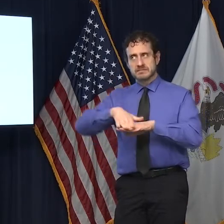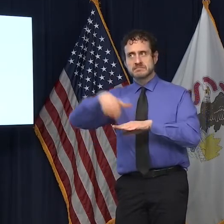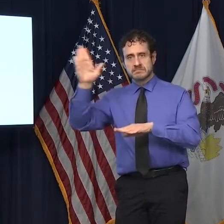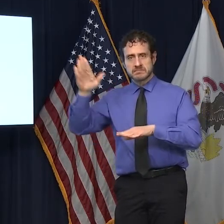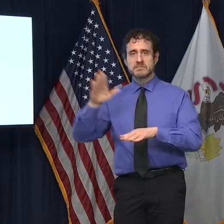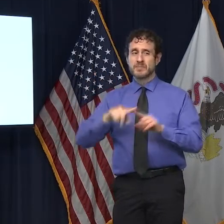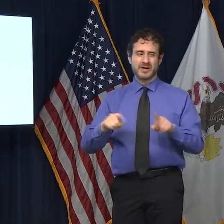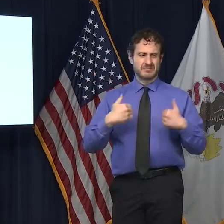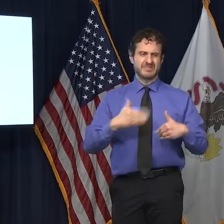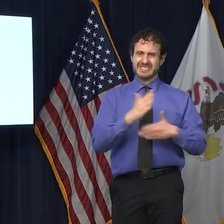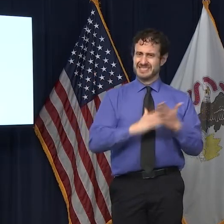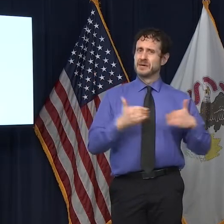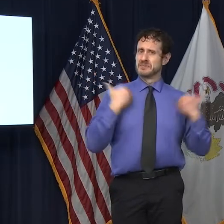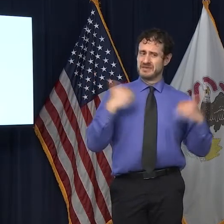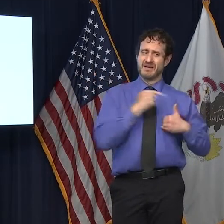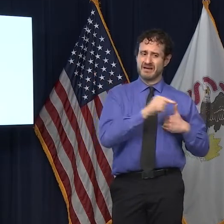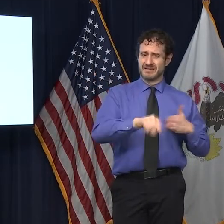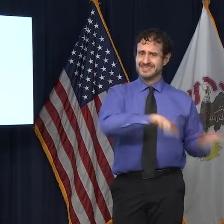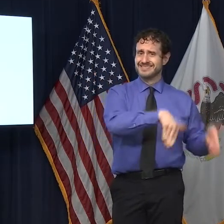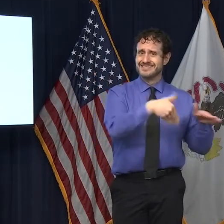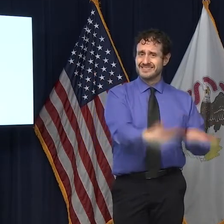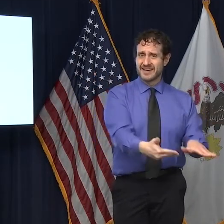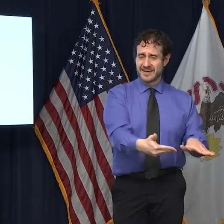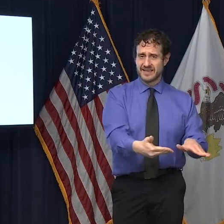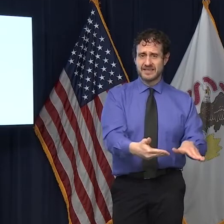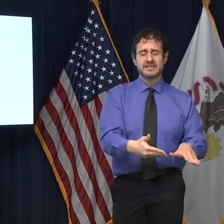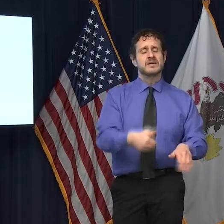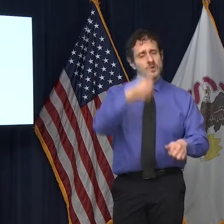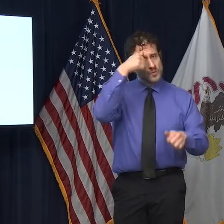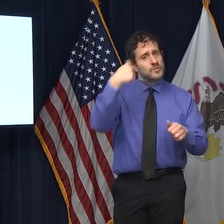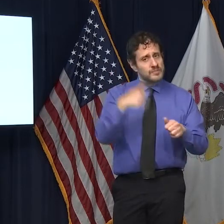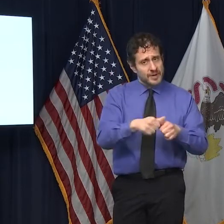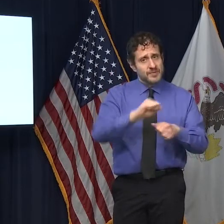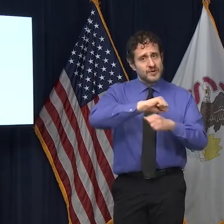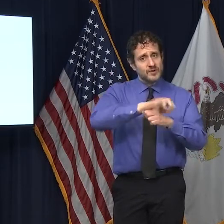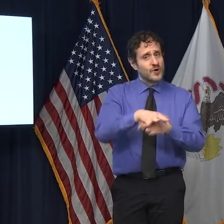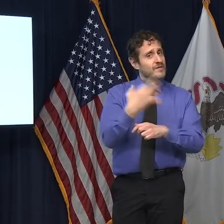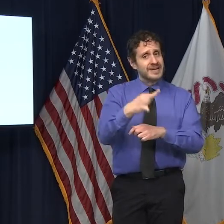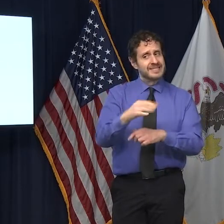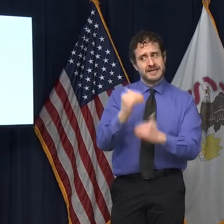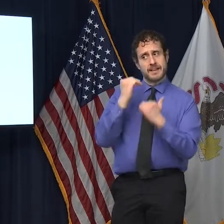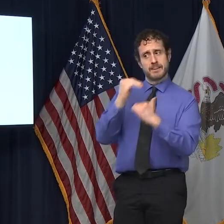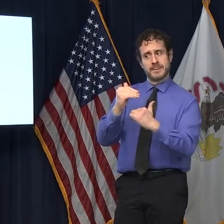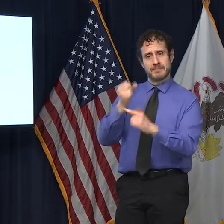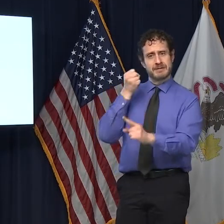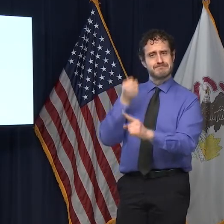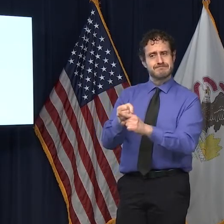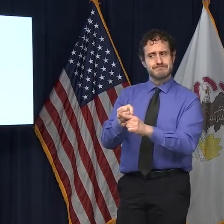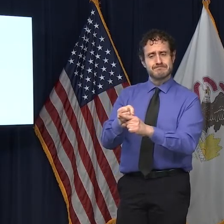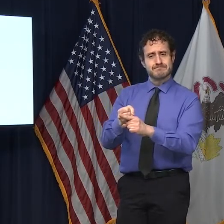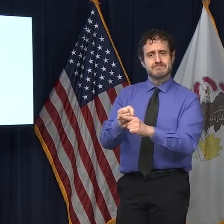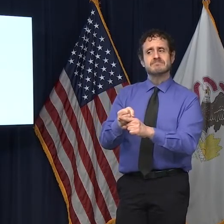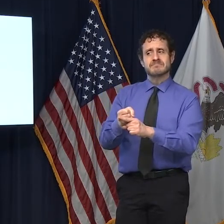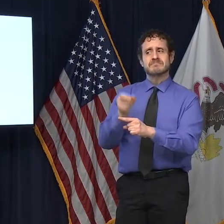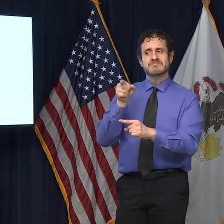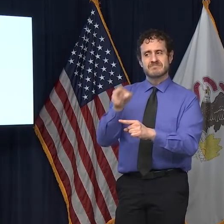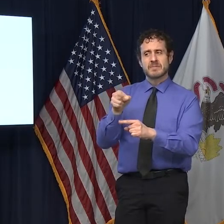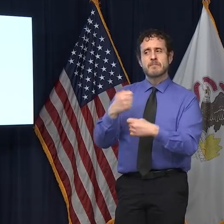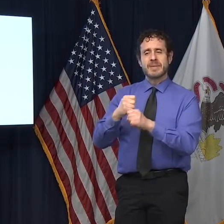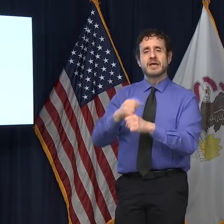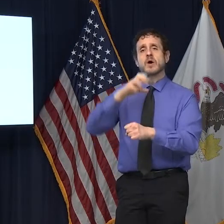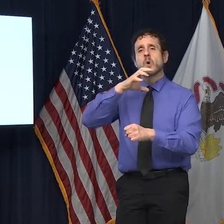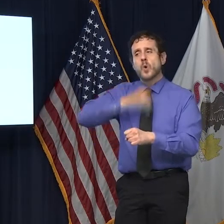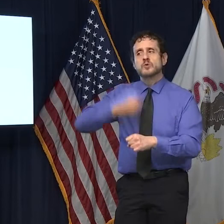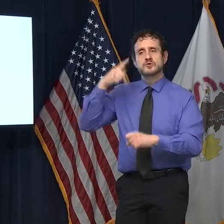older. This is just another reminder that COVID doesn't just sicken and kill